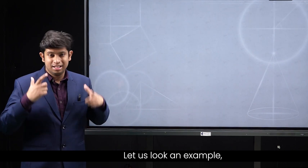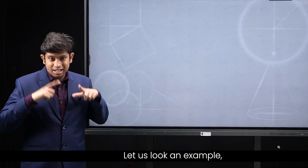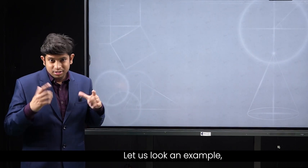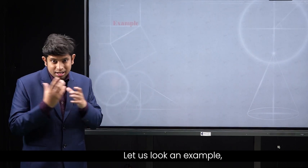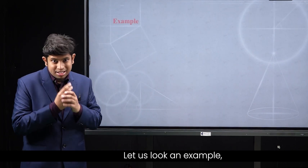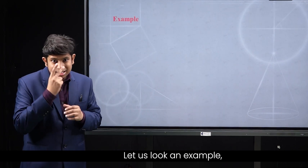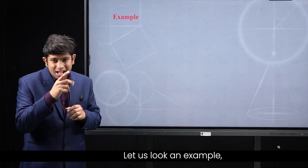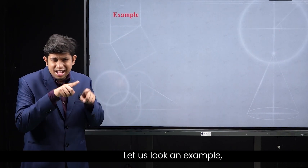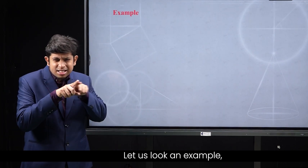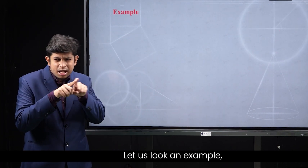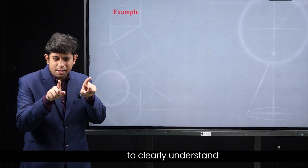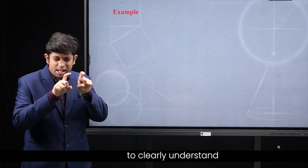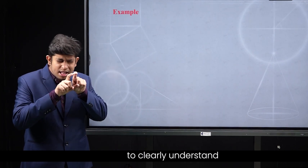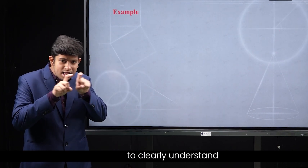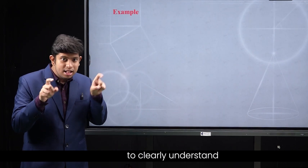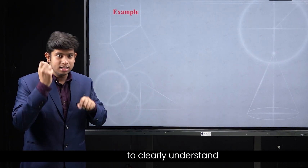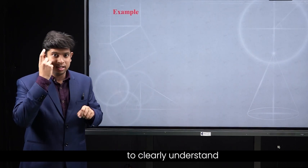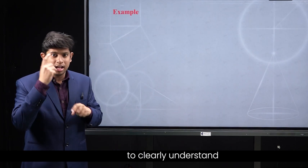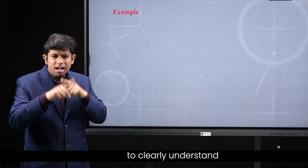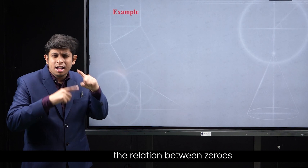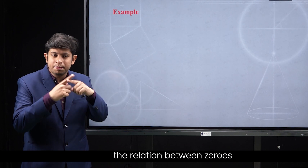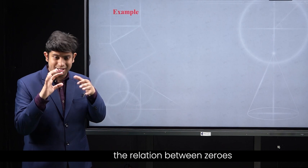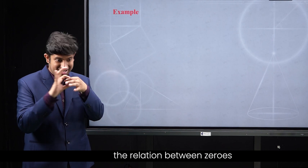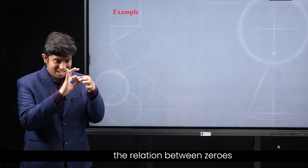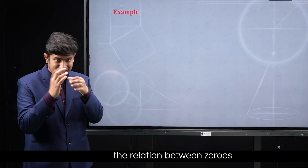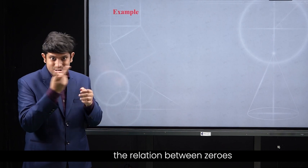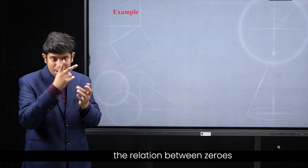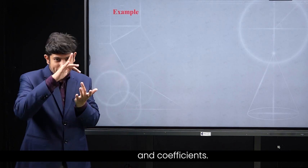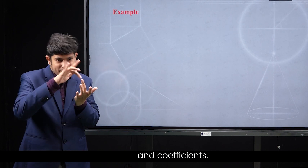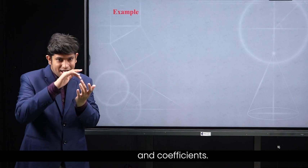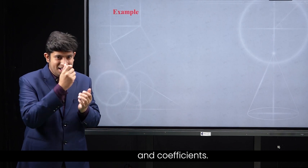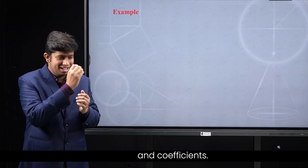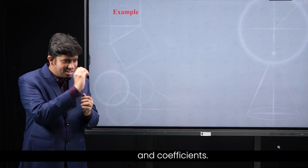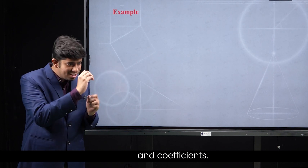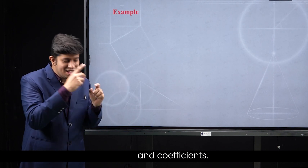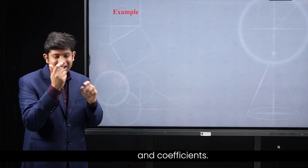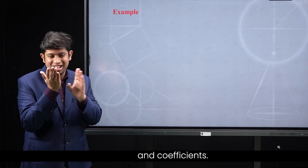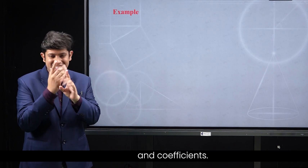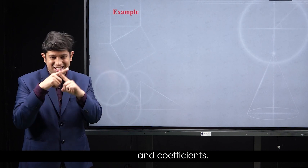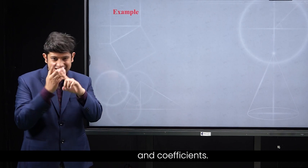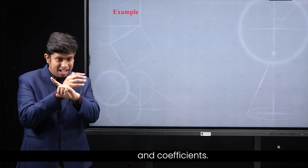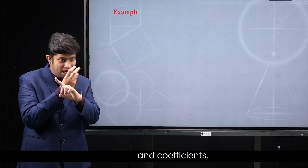Let us look an example to clearly understand about the relation between zeros and coefficients.